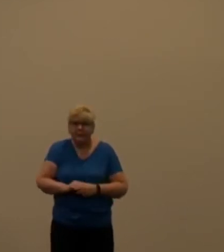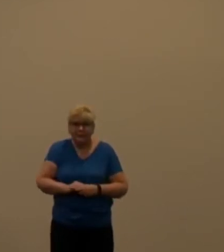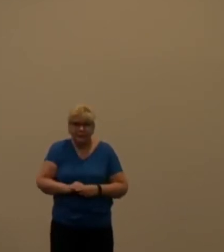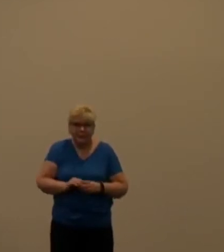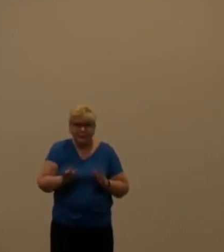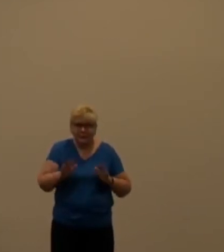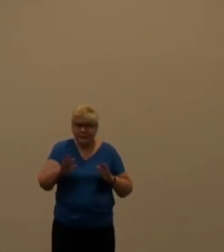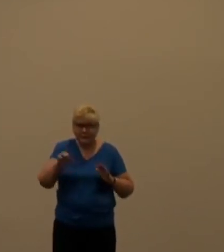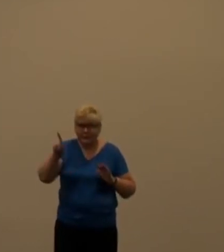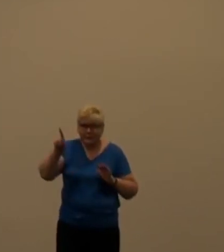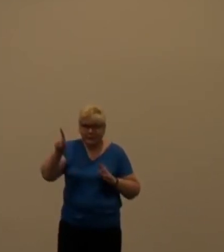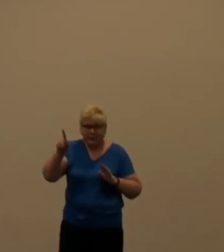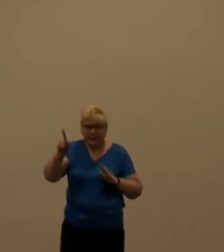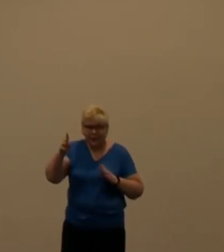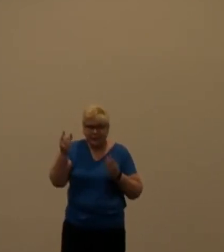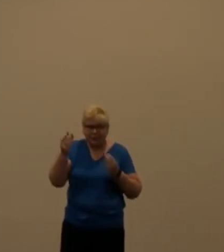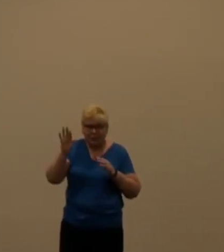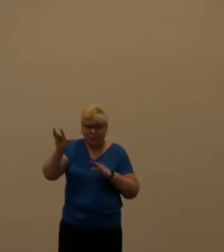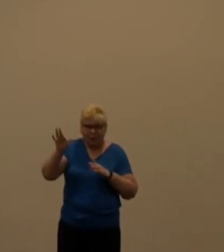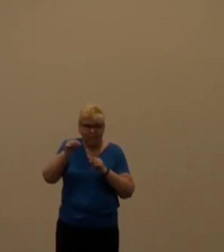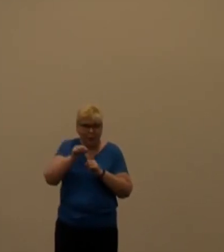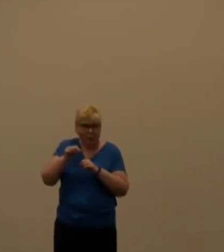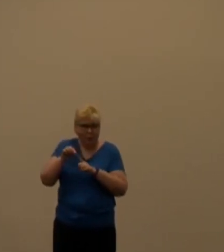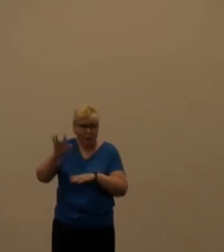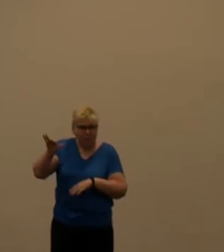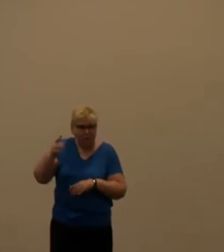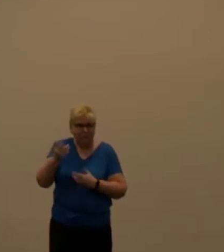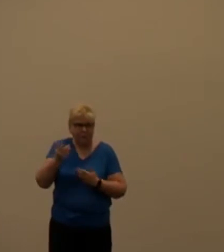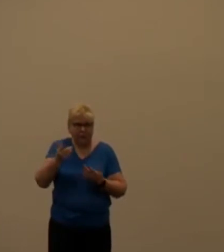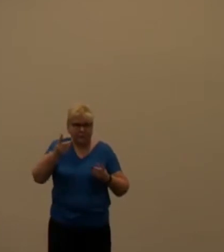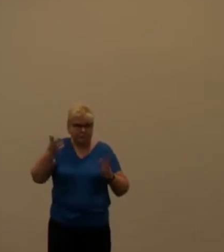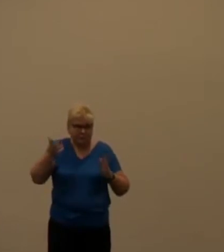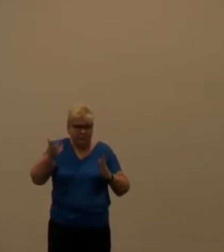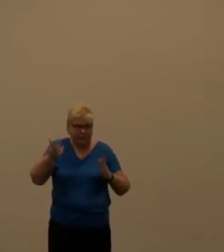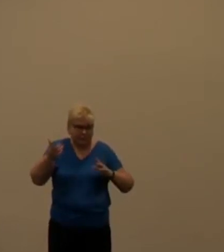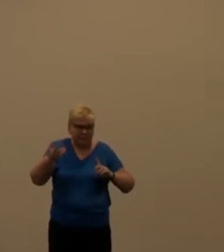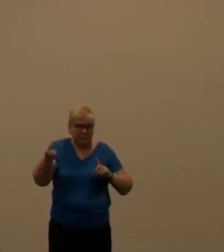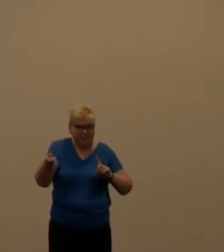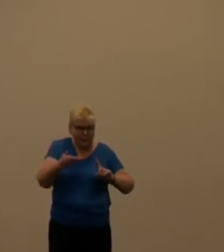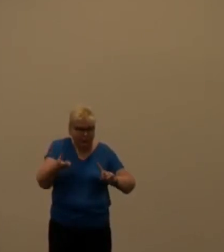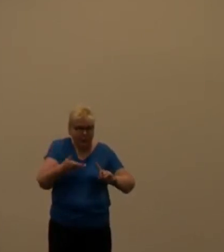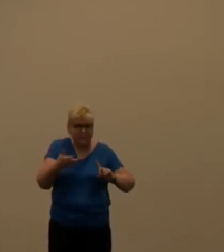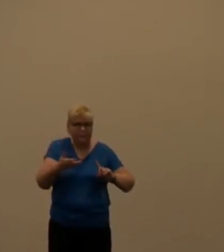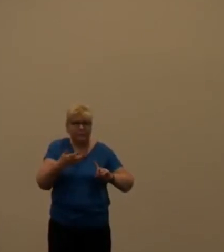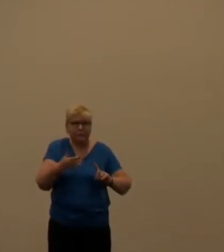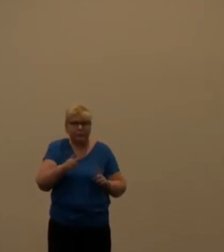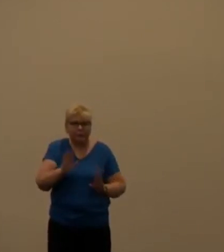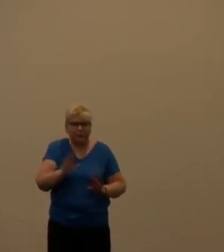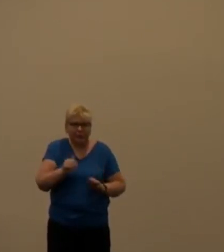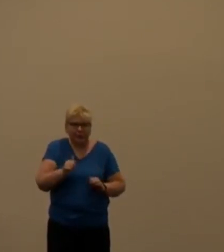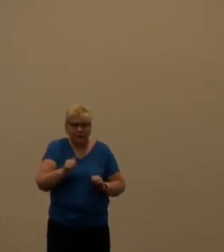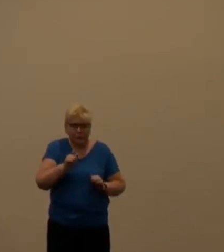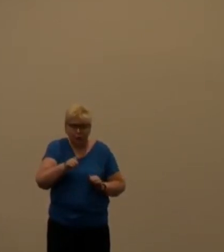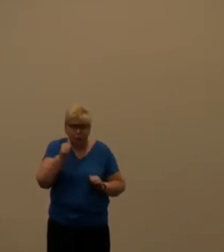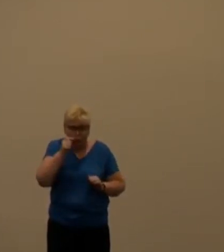has something in a PowerPoint there, and then we have some slides there. Okay, do you have do you actually know what